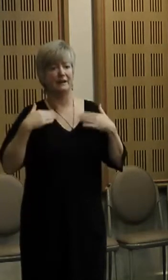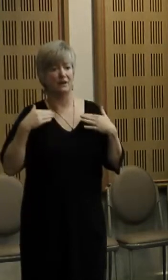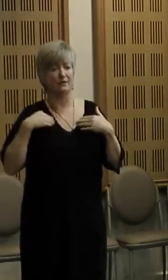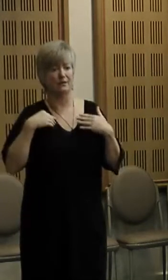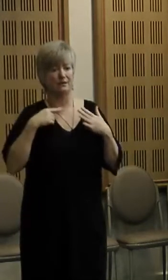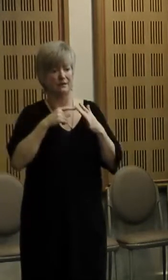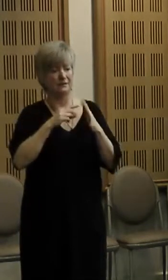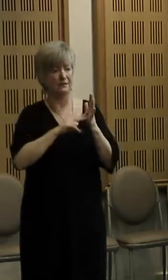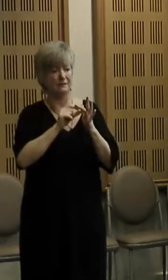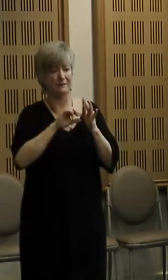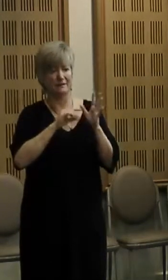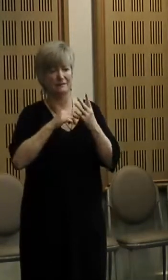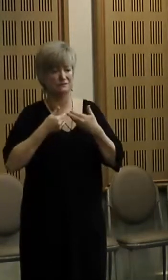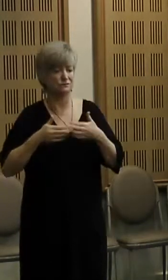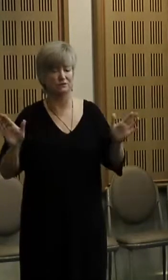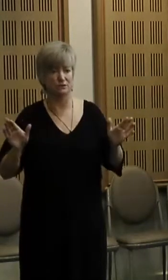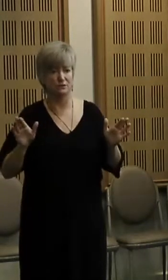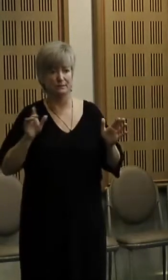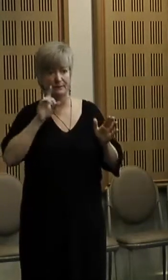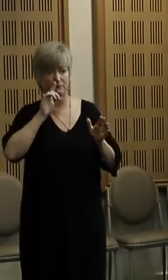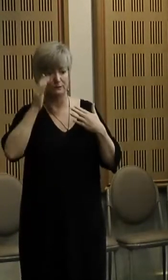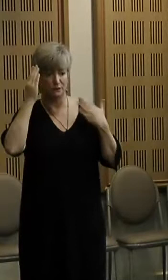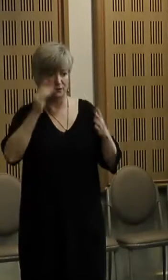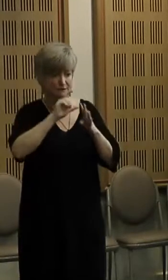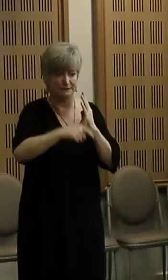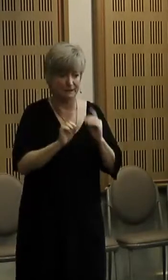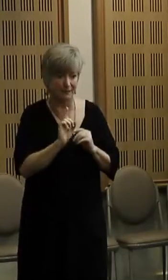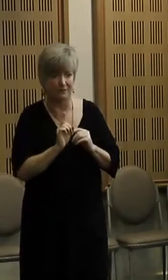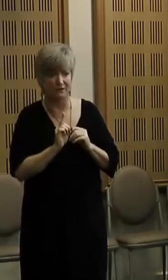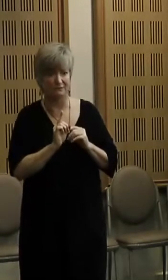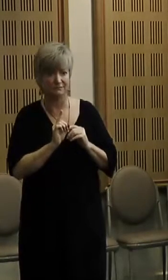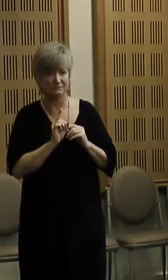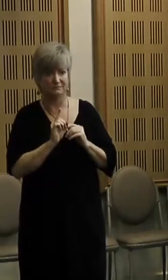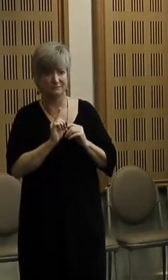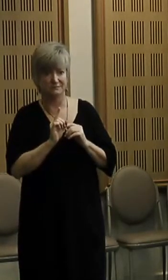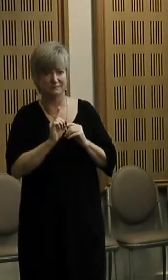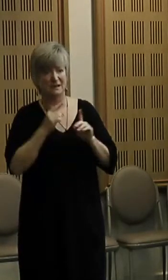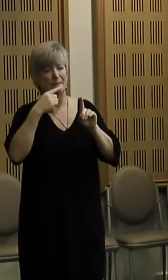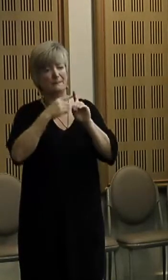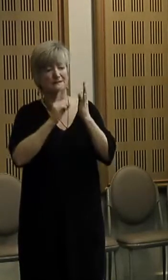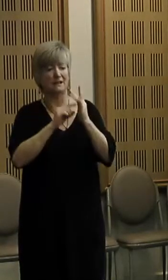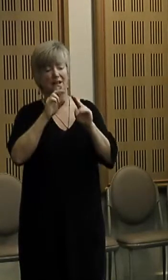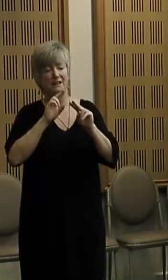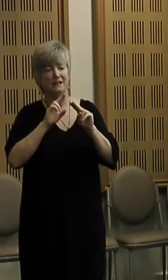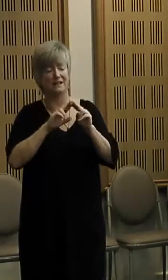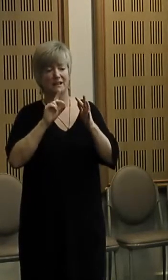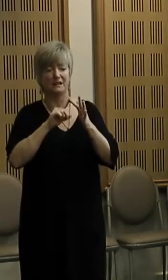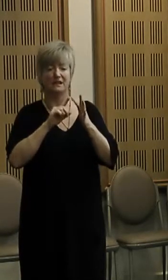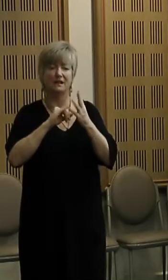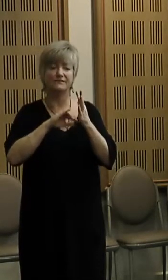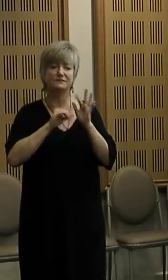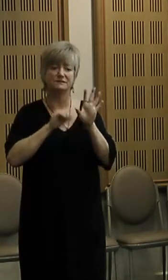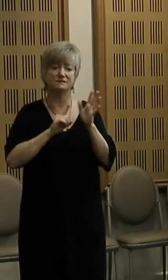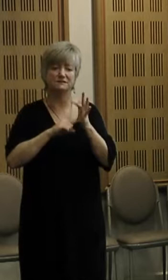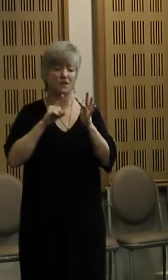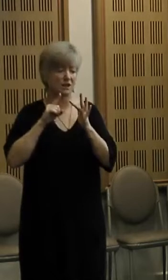can't differentiate between disability type, and we can't really differentiate between the lifestyle factors that are potentially impacting their health. So